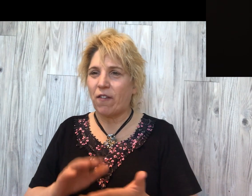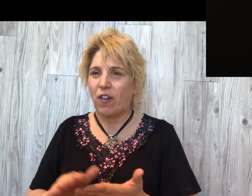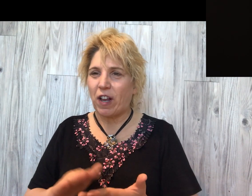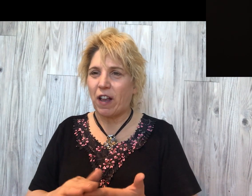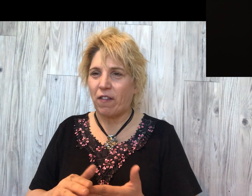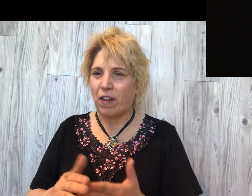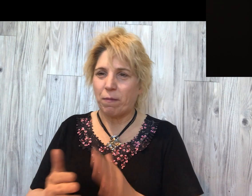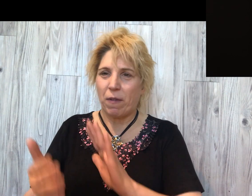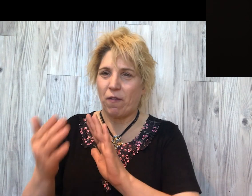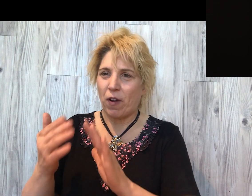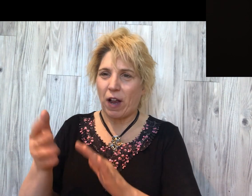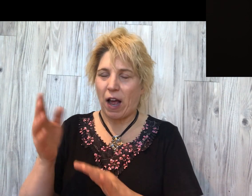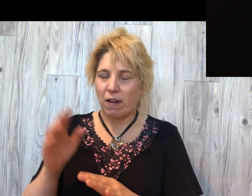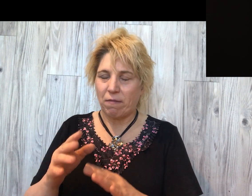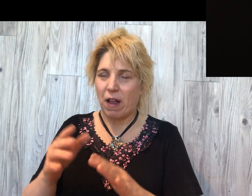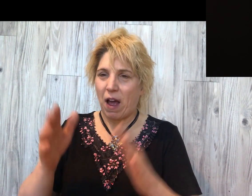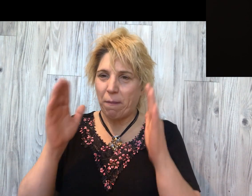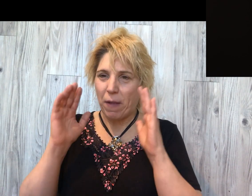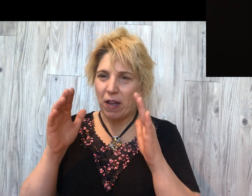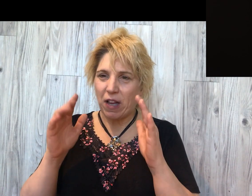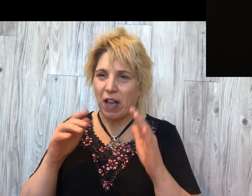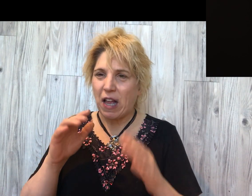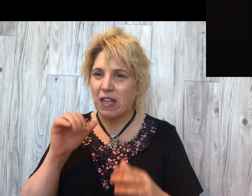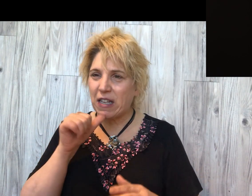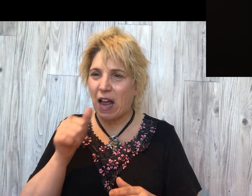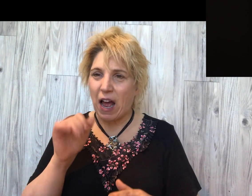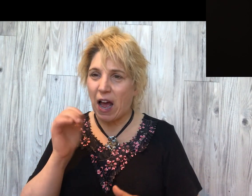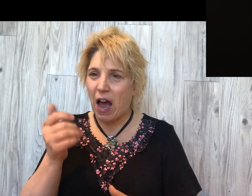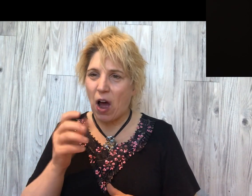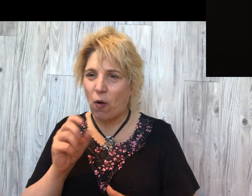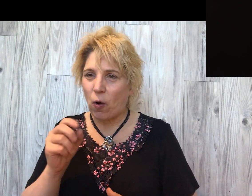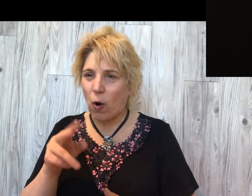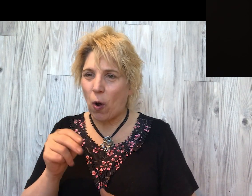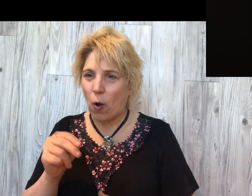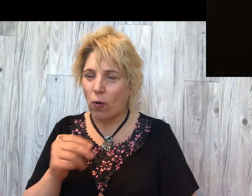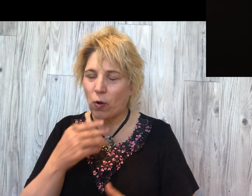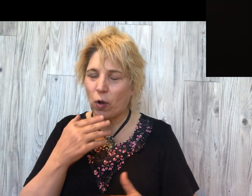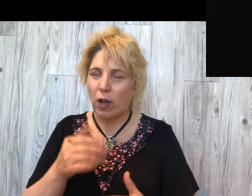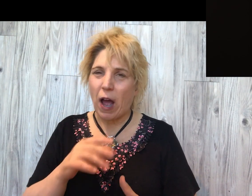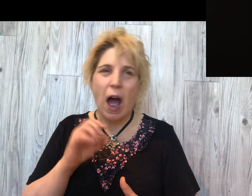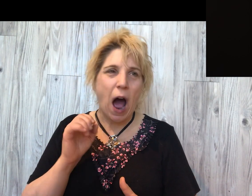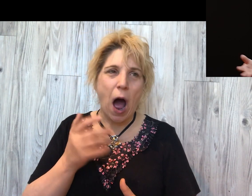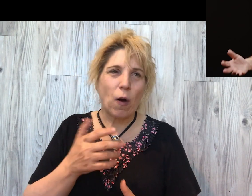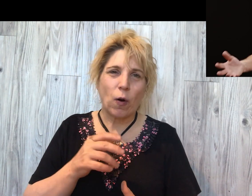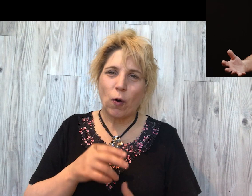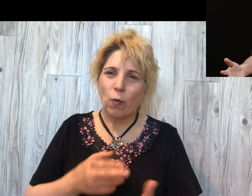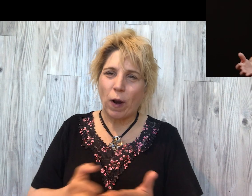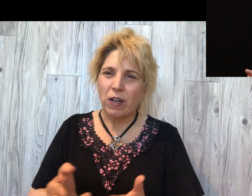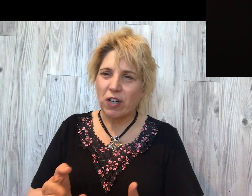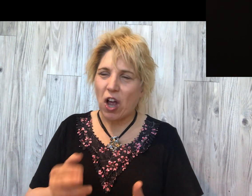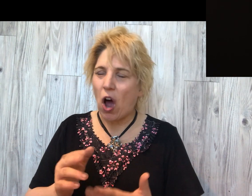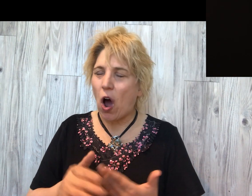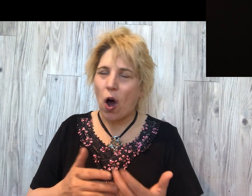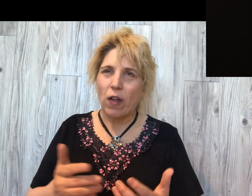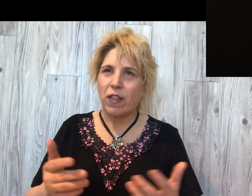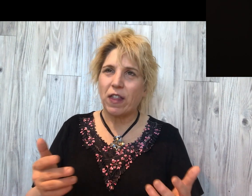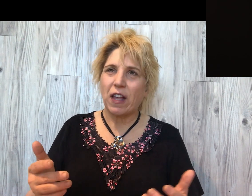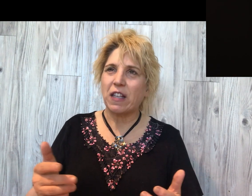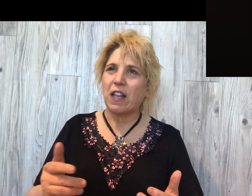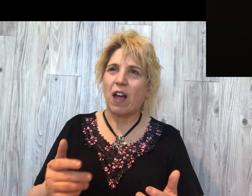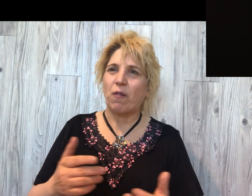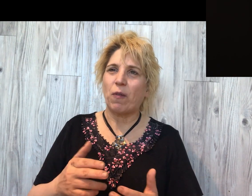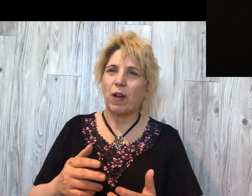God. Hear me out on this. It's not our own goodness. It's not even our righteousness, because there are things in our lives that